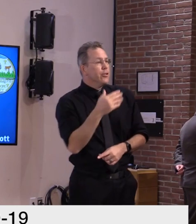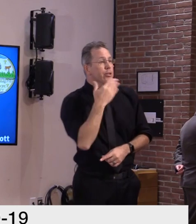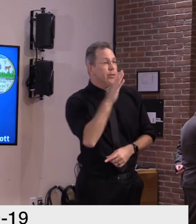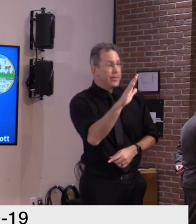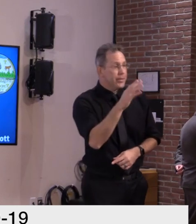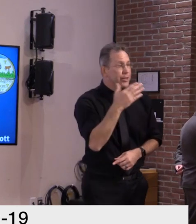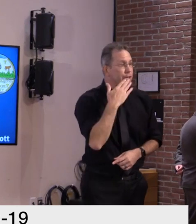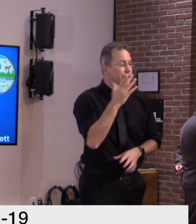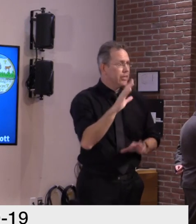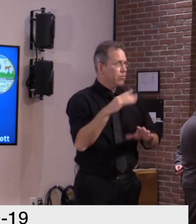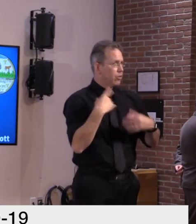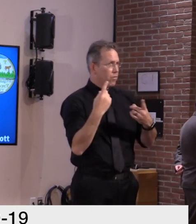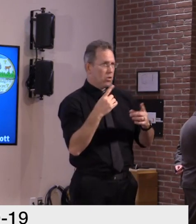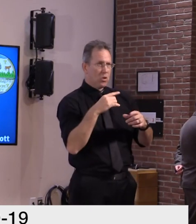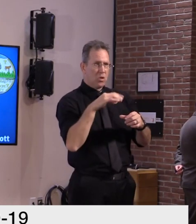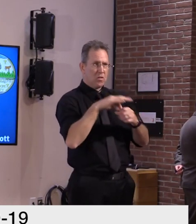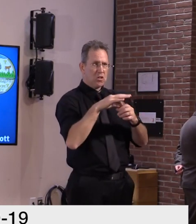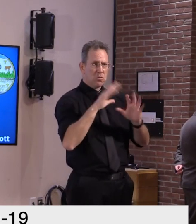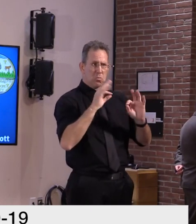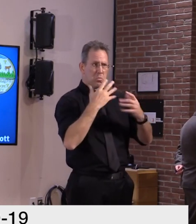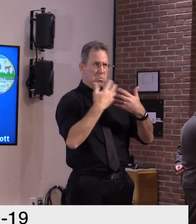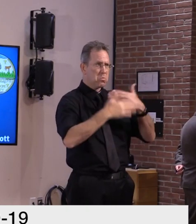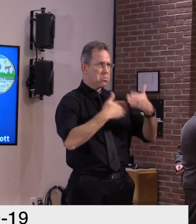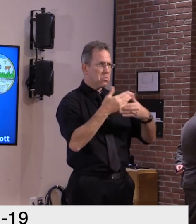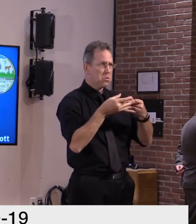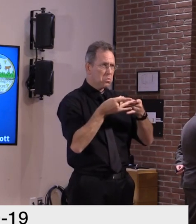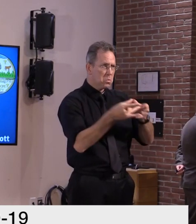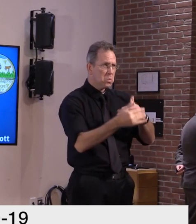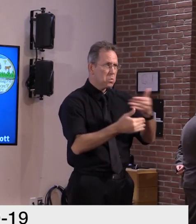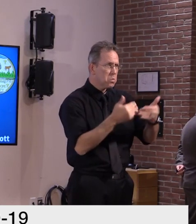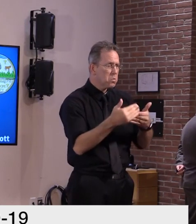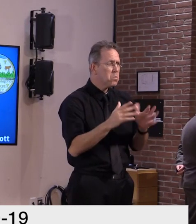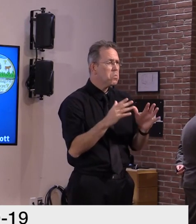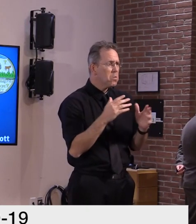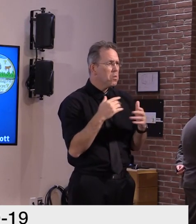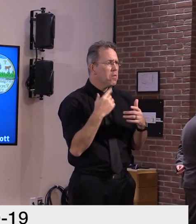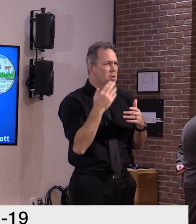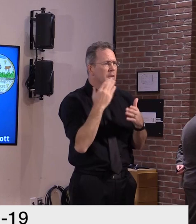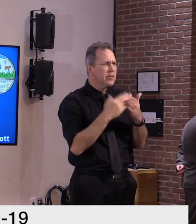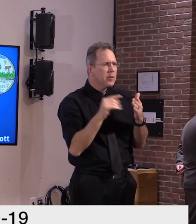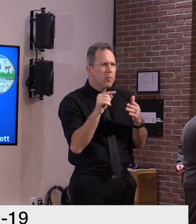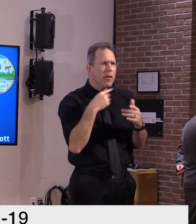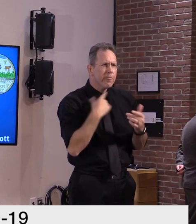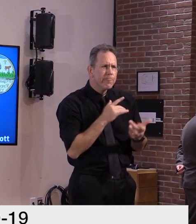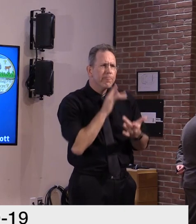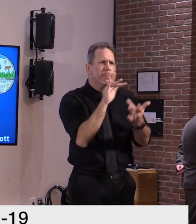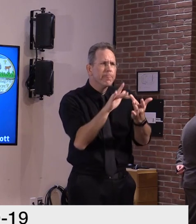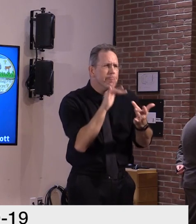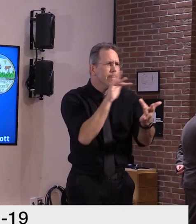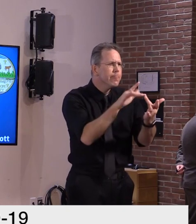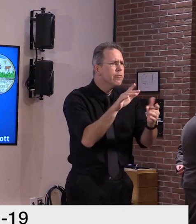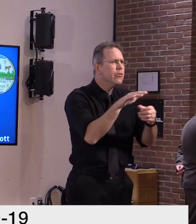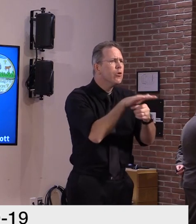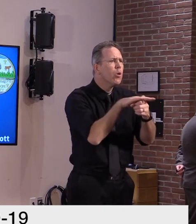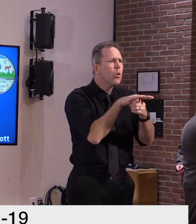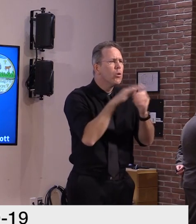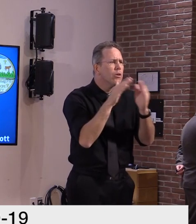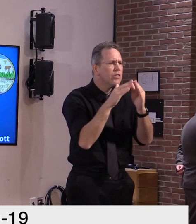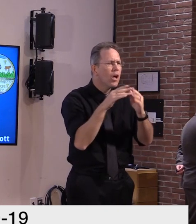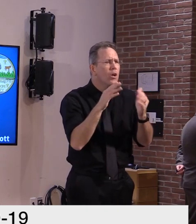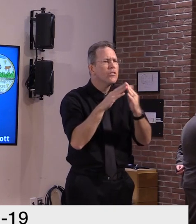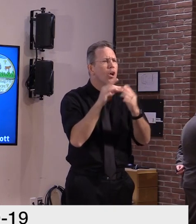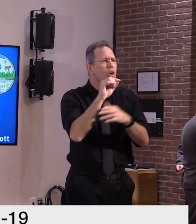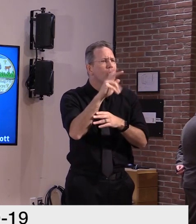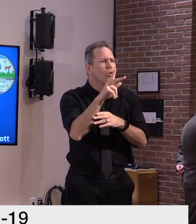Vermont. We're in consistent contact with agencies around the state and the Secretary of State's office, and so far,